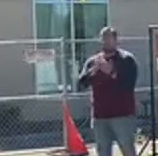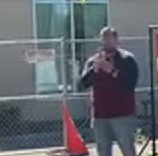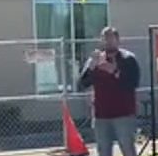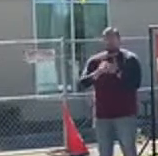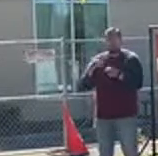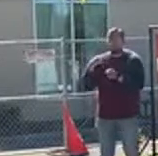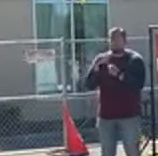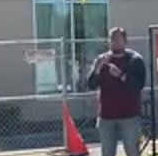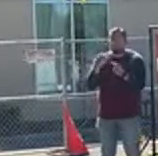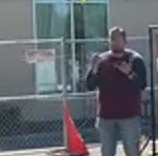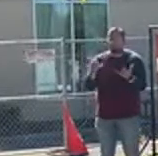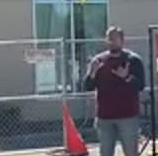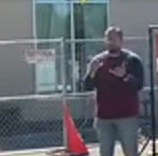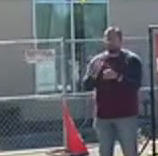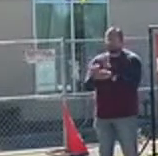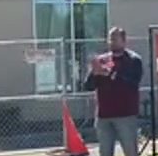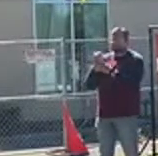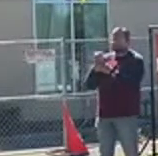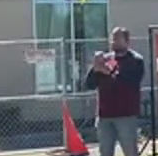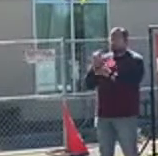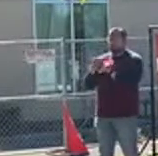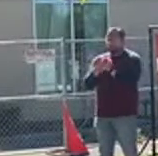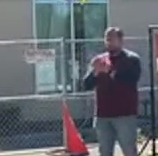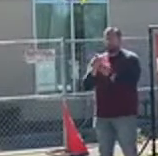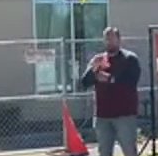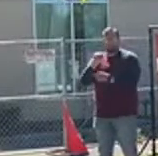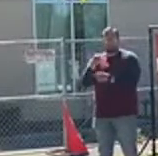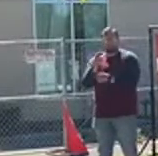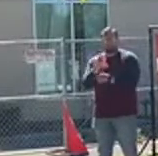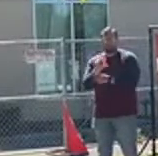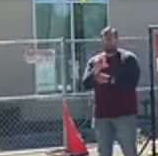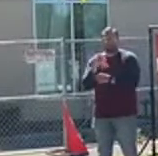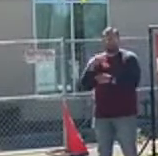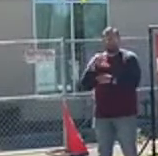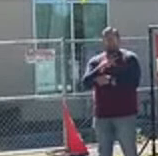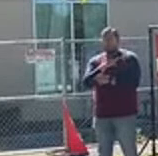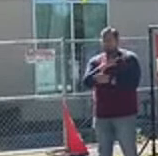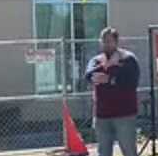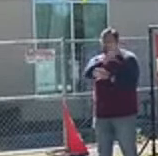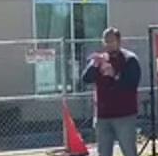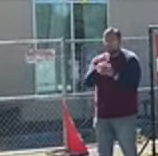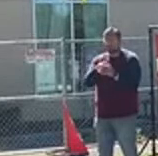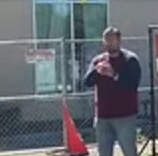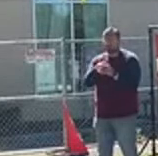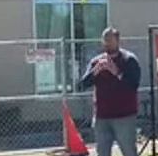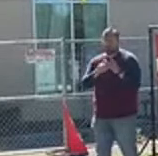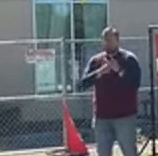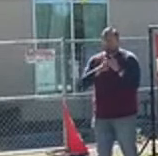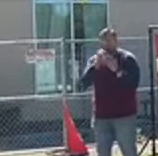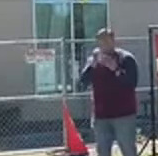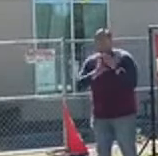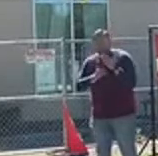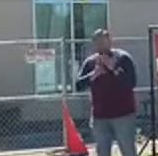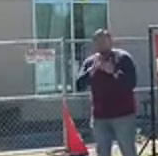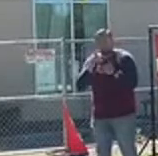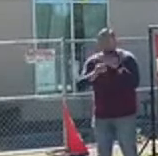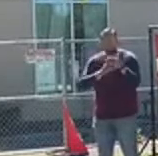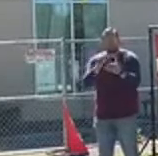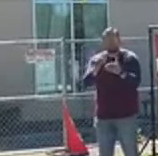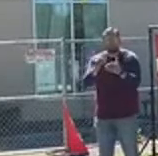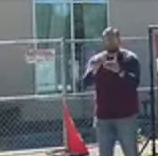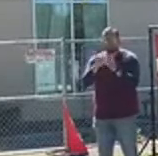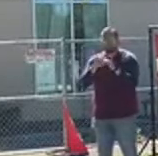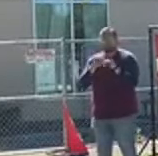point. Last year, a team of Stevens staff members were closely involved in the beginning stages of the design process. This team of staff